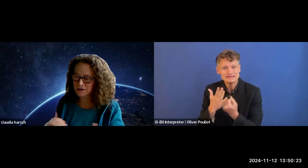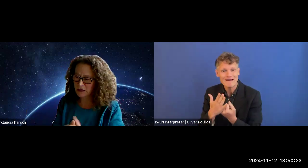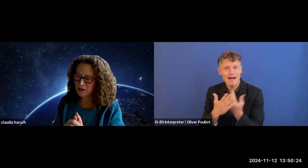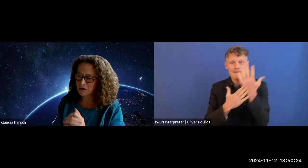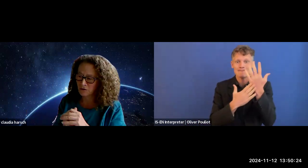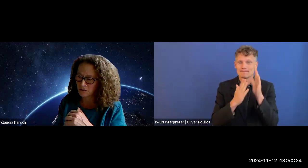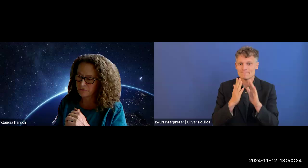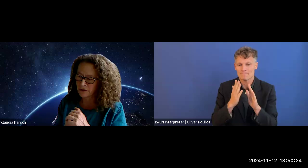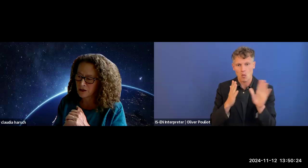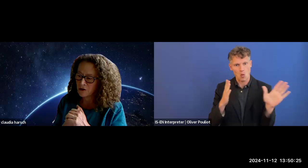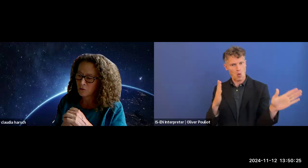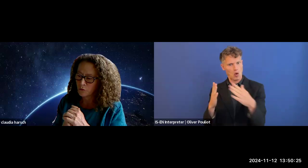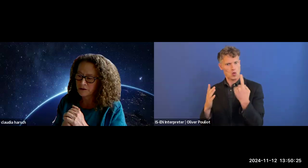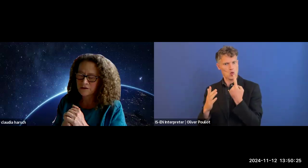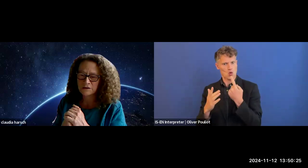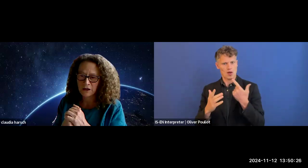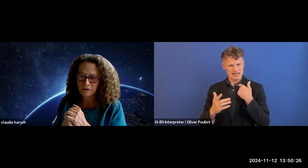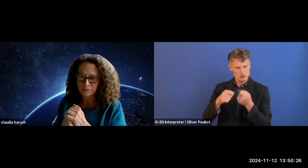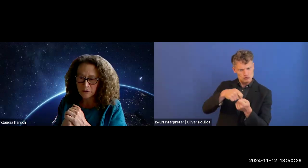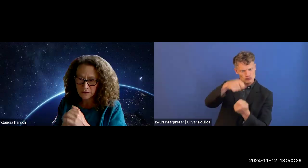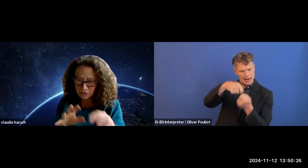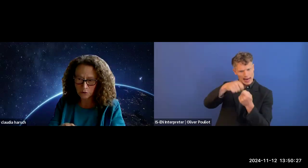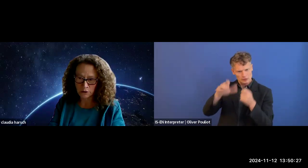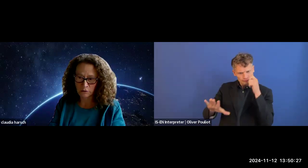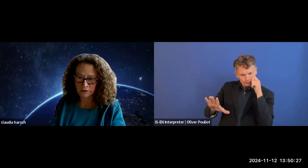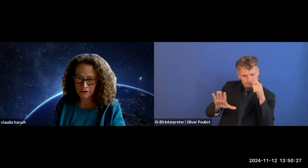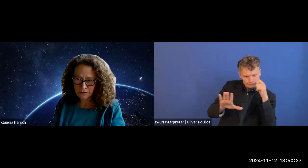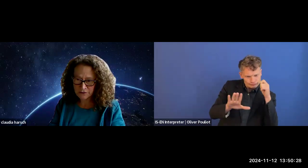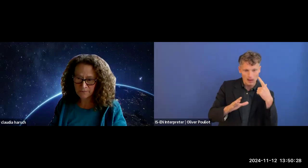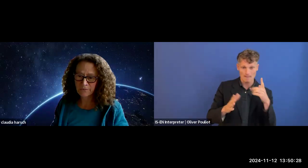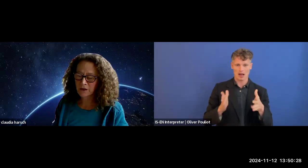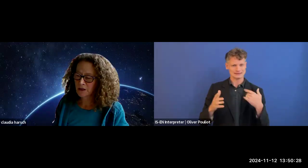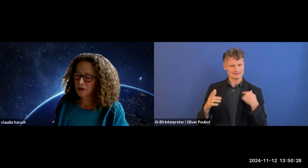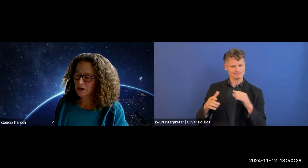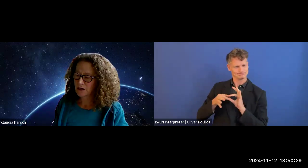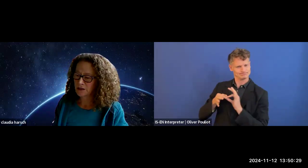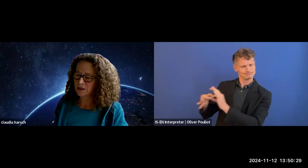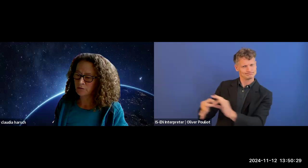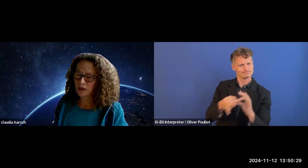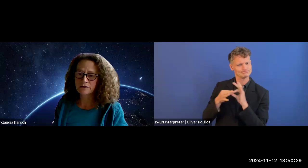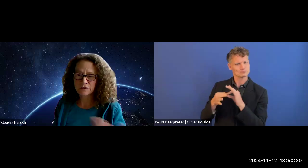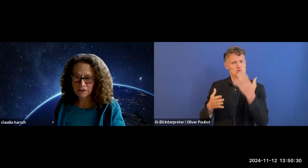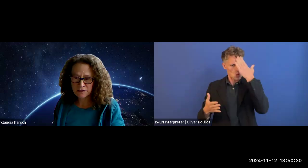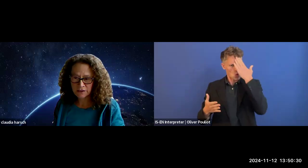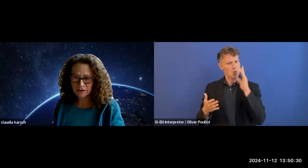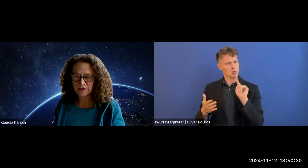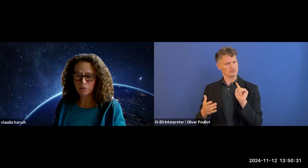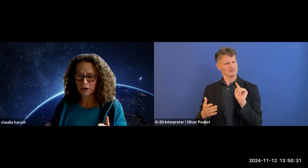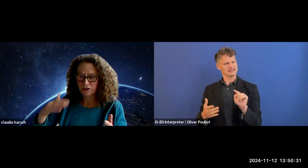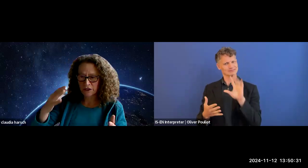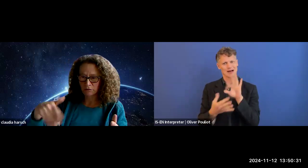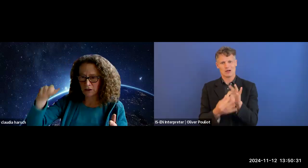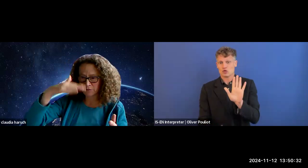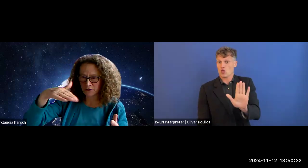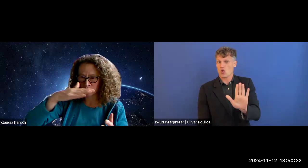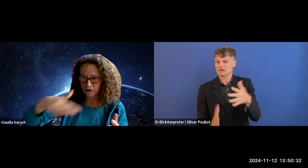same understanding of what the CFR level means for your local test. And then we have the standard setting. That's